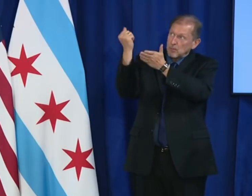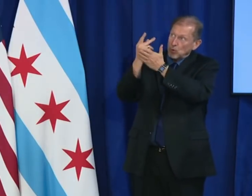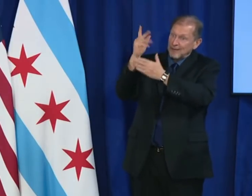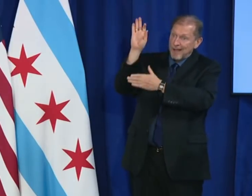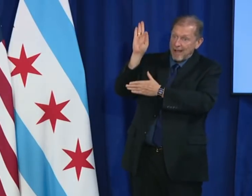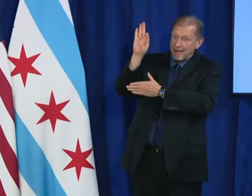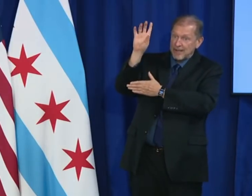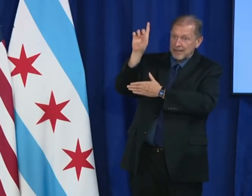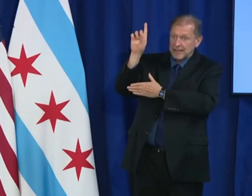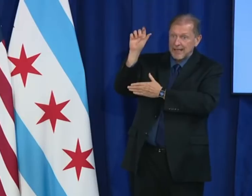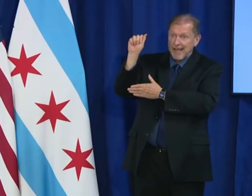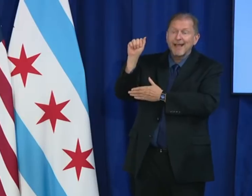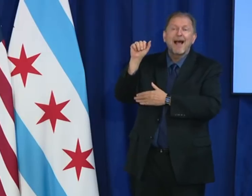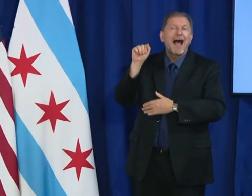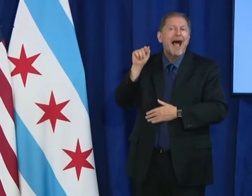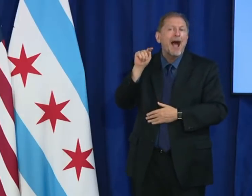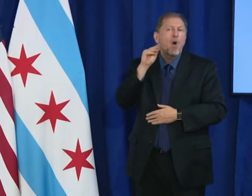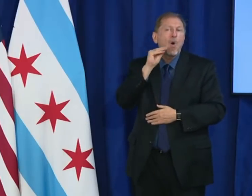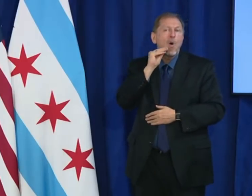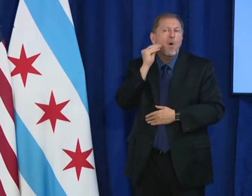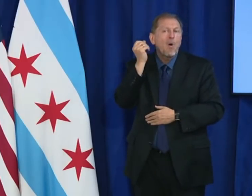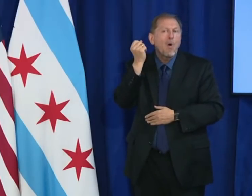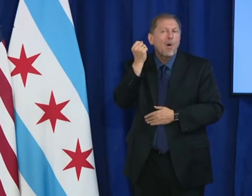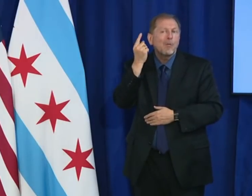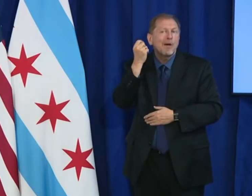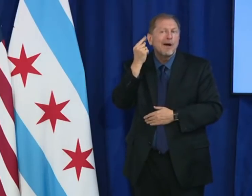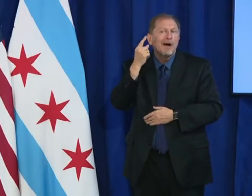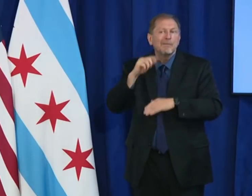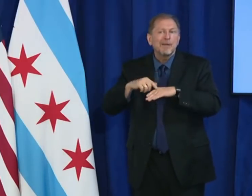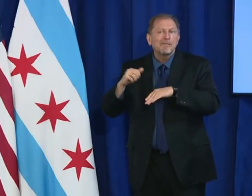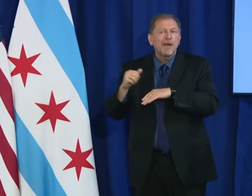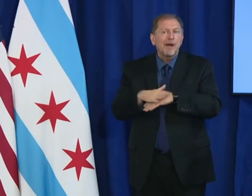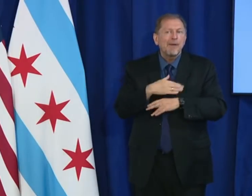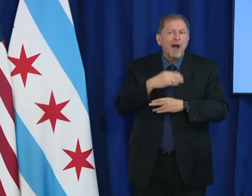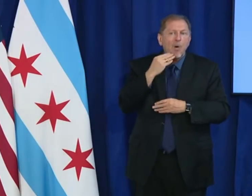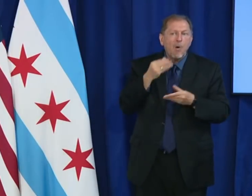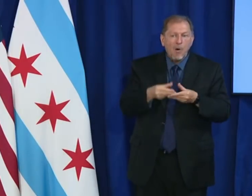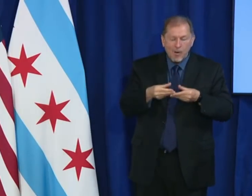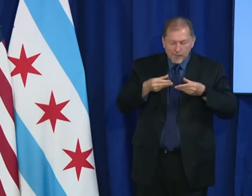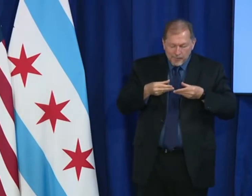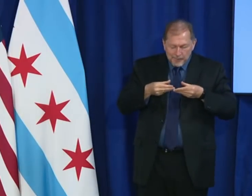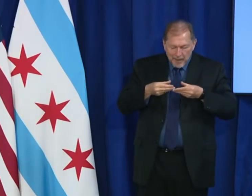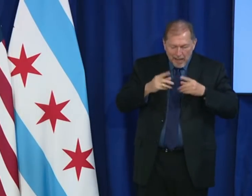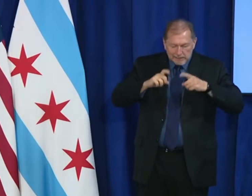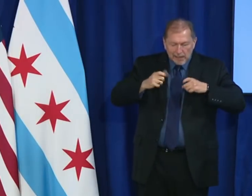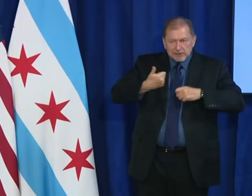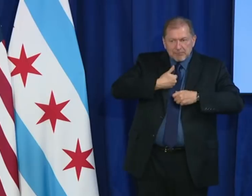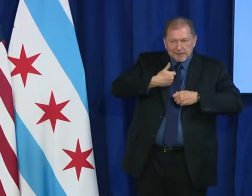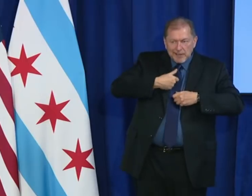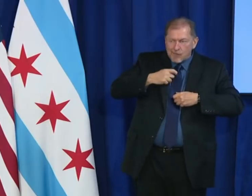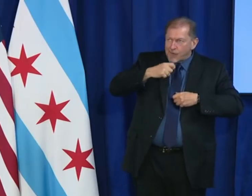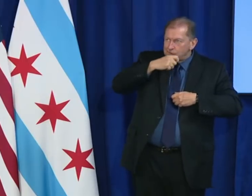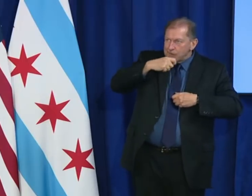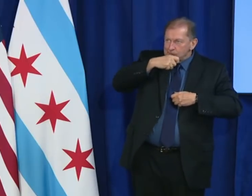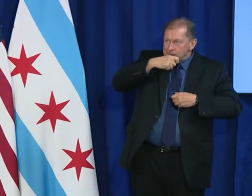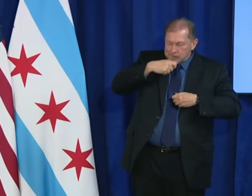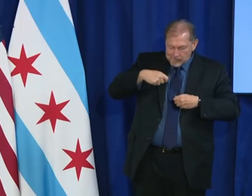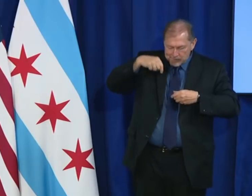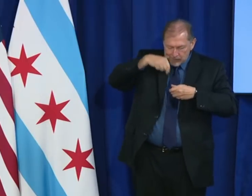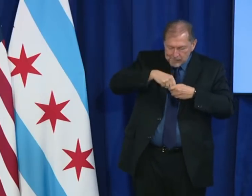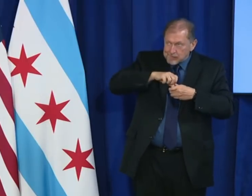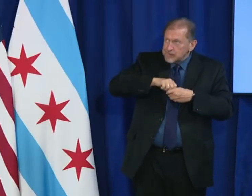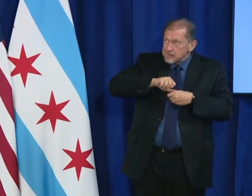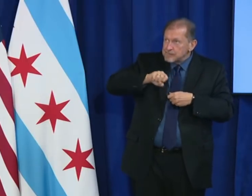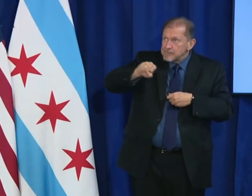that you can take from home. They're mail-in type tests, and more information will be coming there. But we are exploring